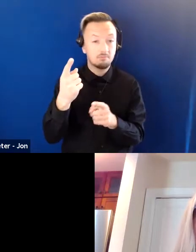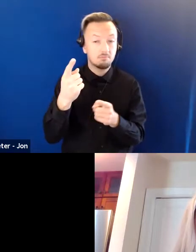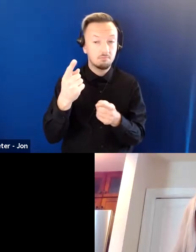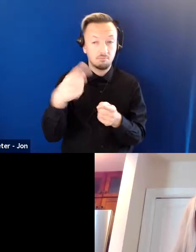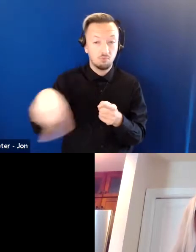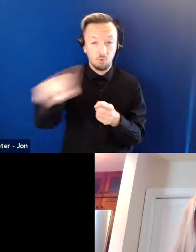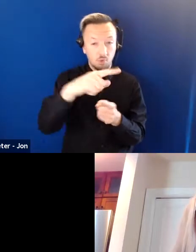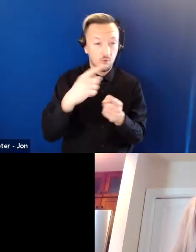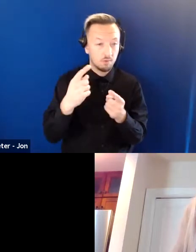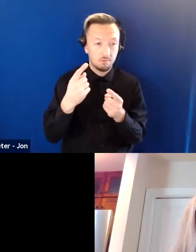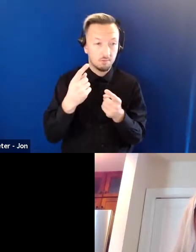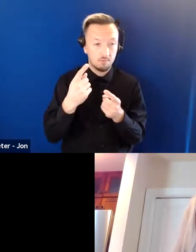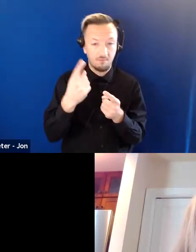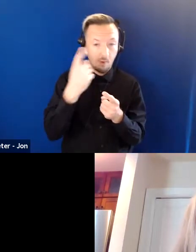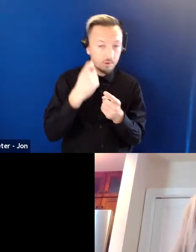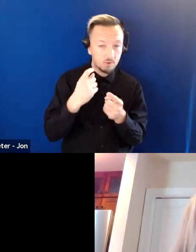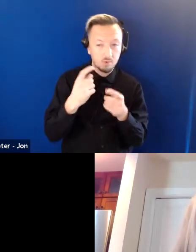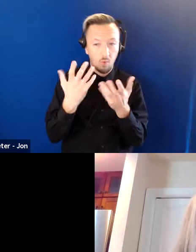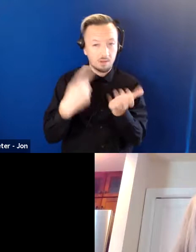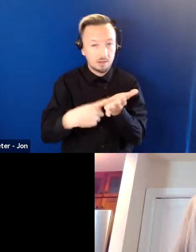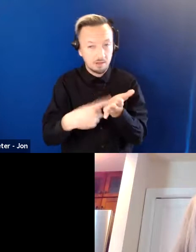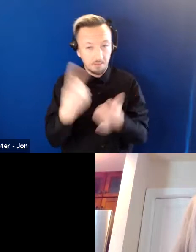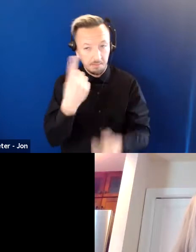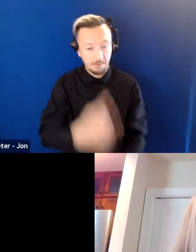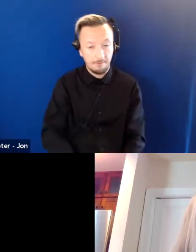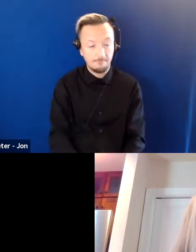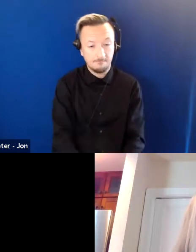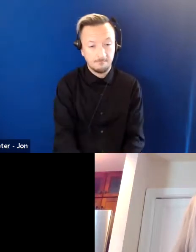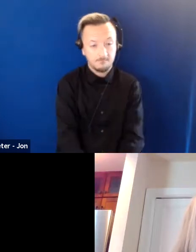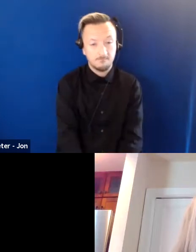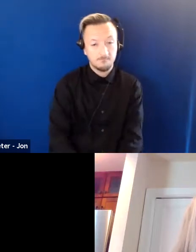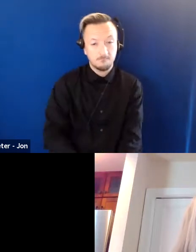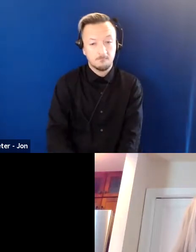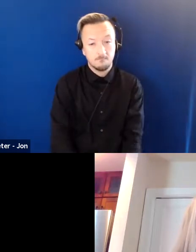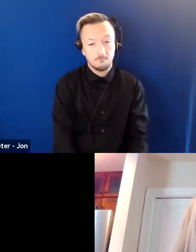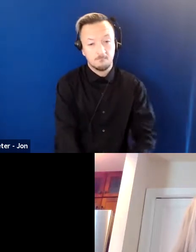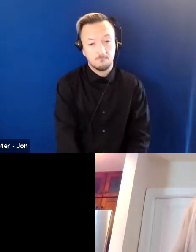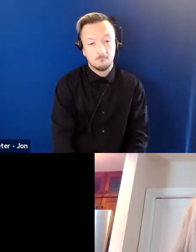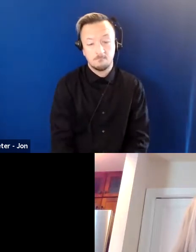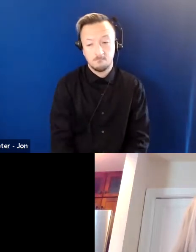address.